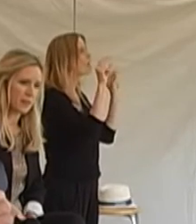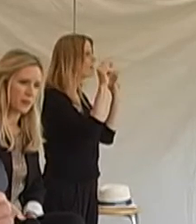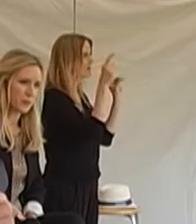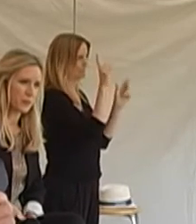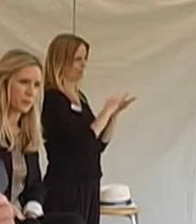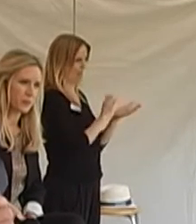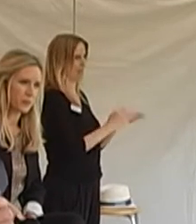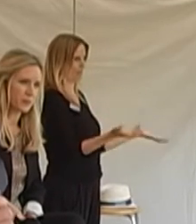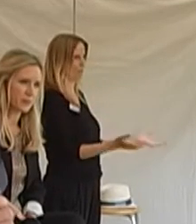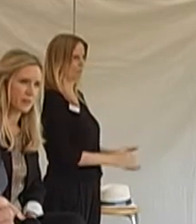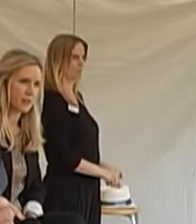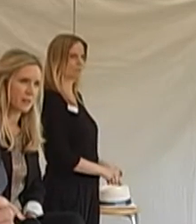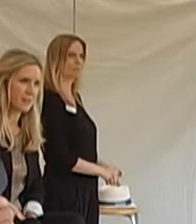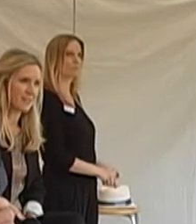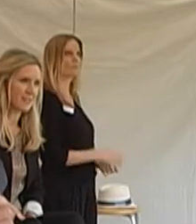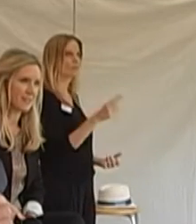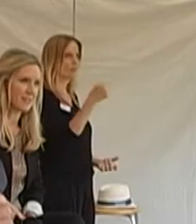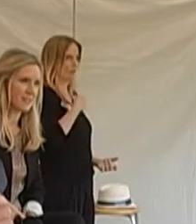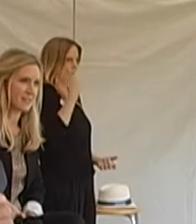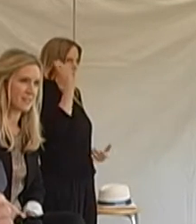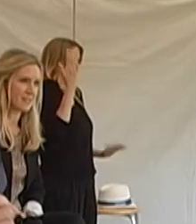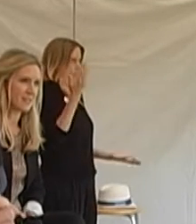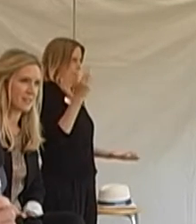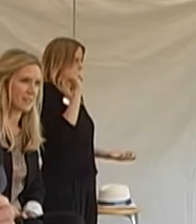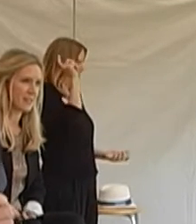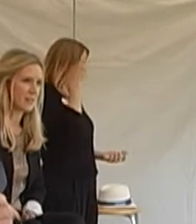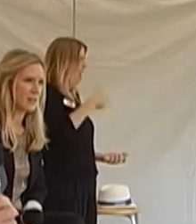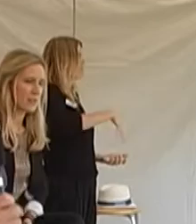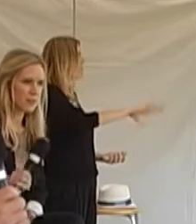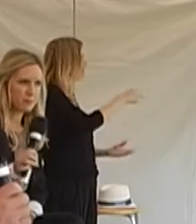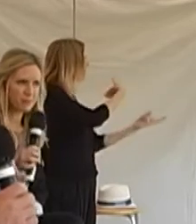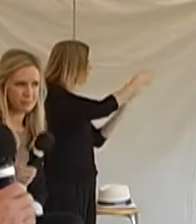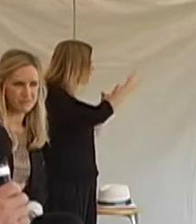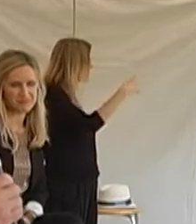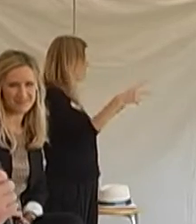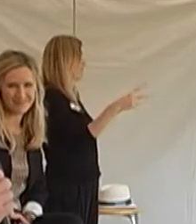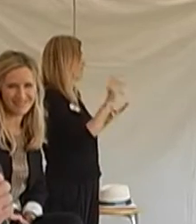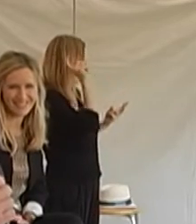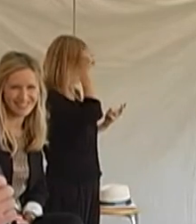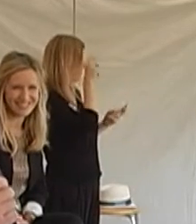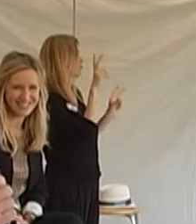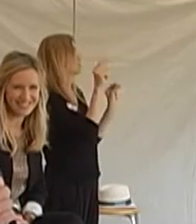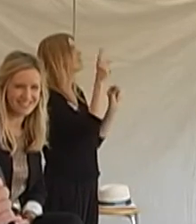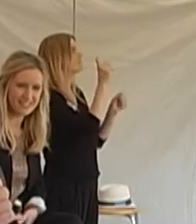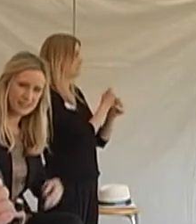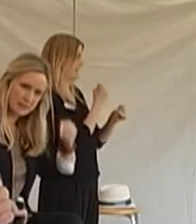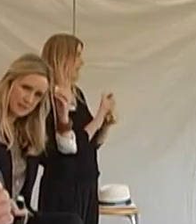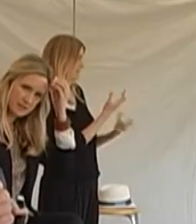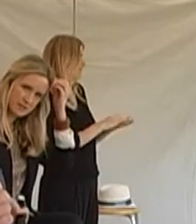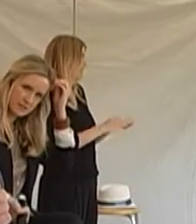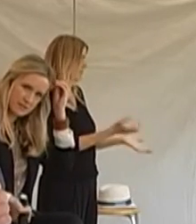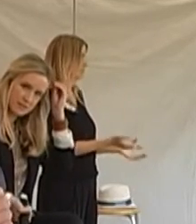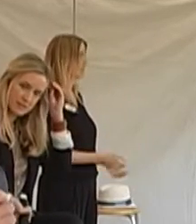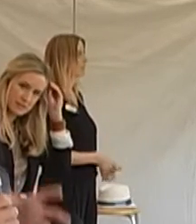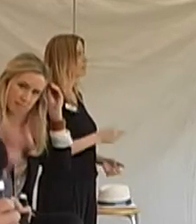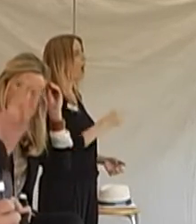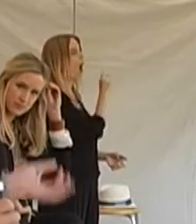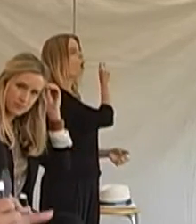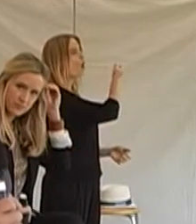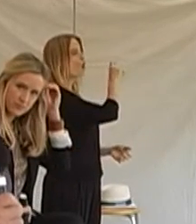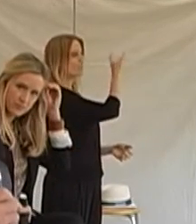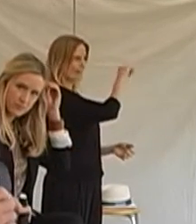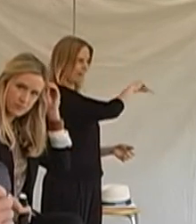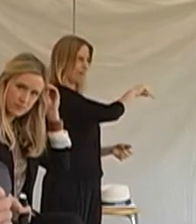with. I have no idea. I guess we all mean different things. So, but it could be happy in Costa Rica, and the